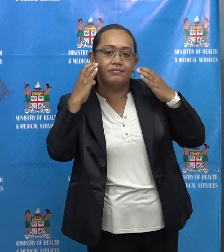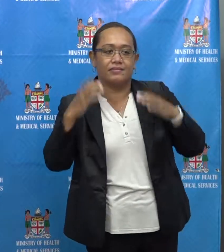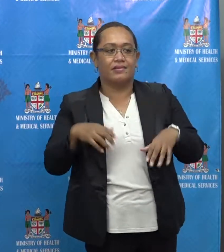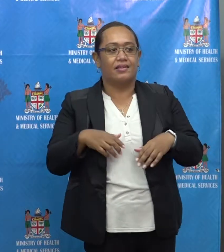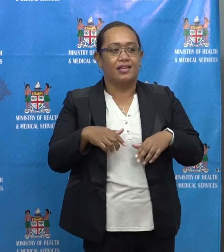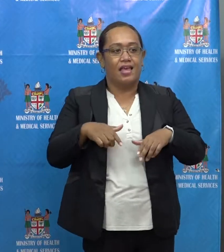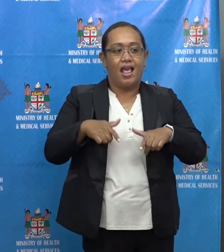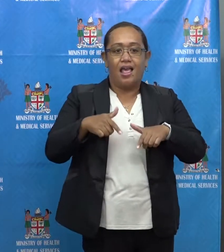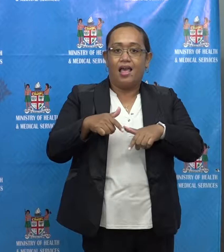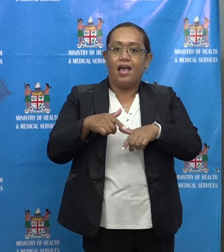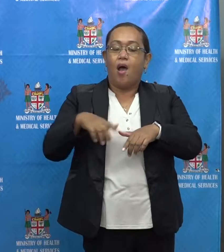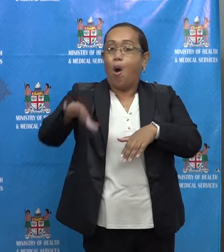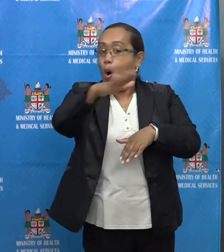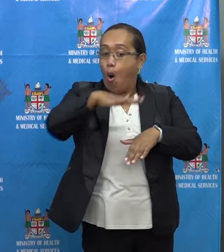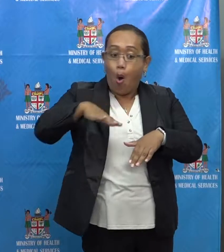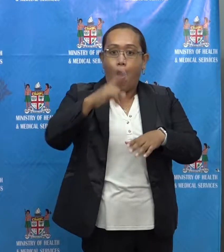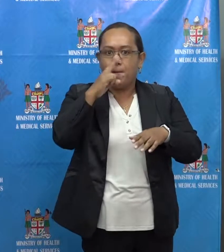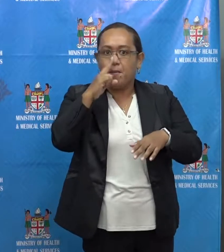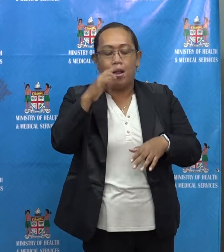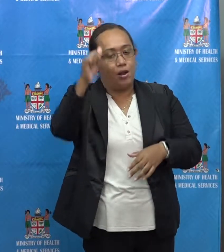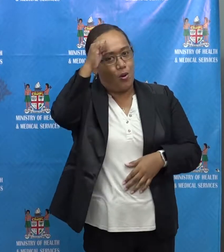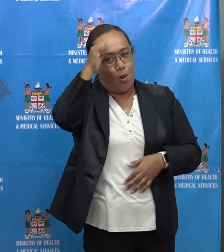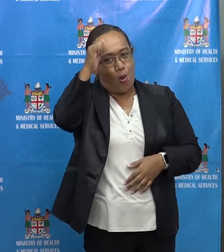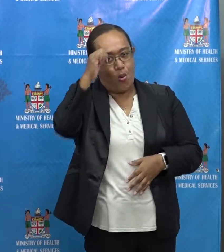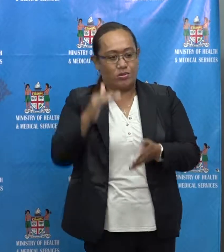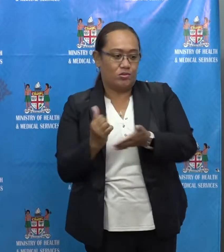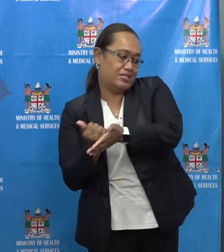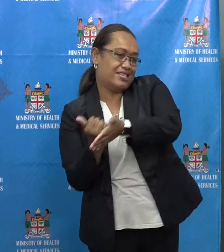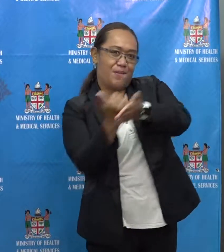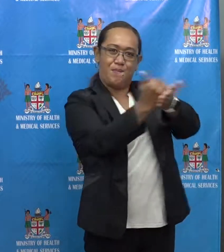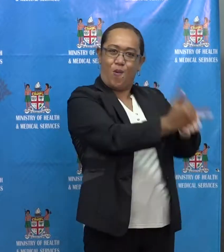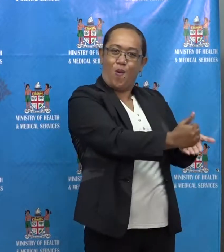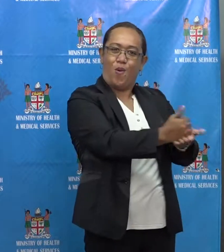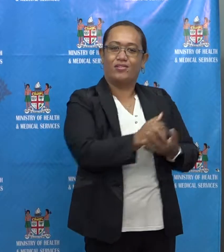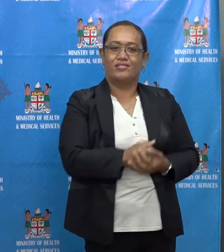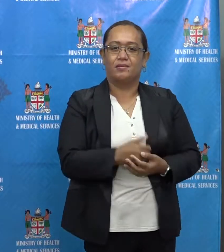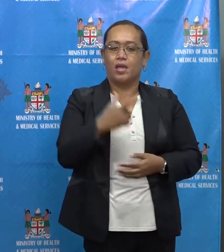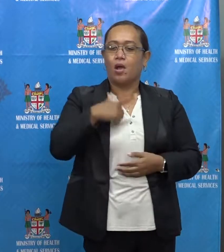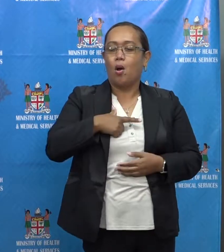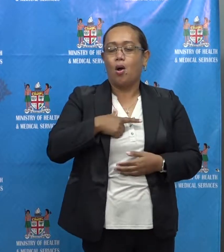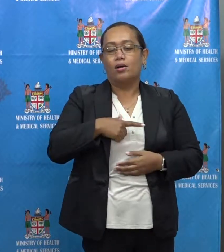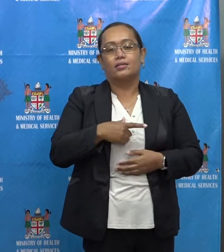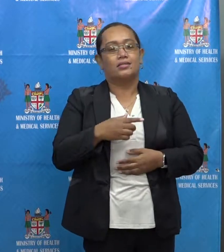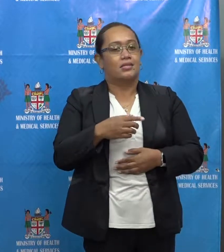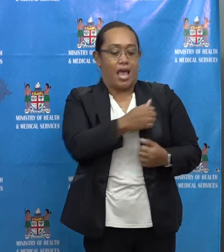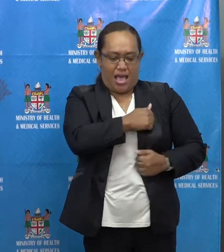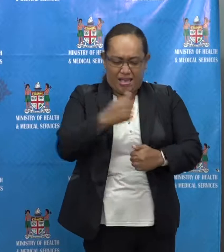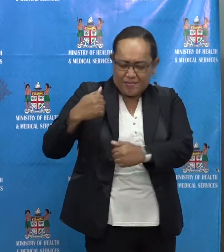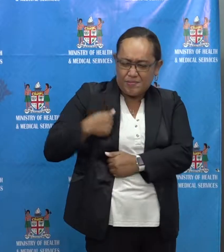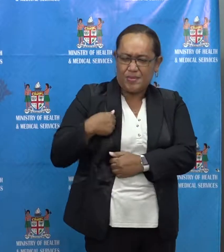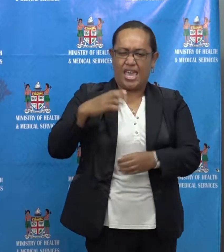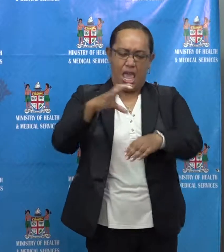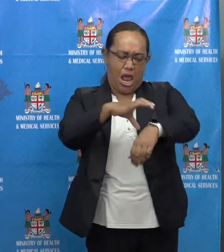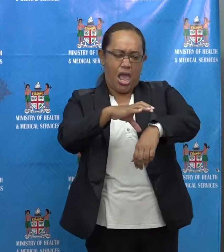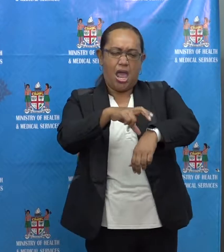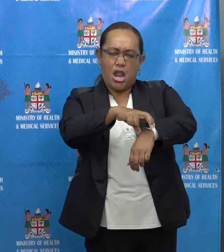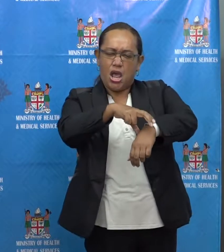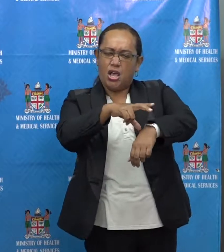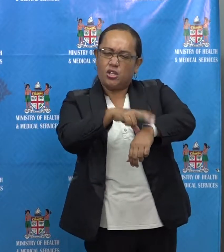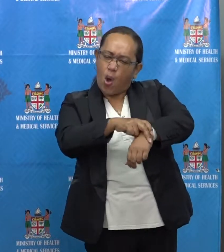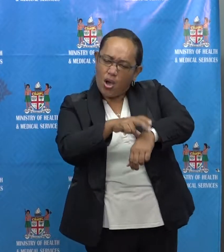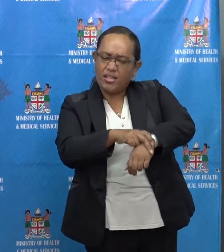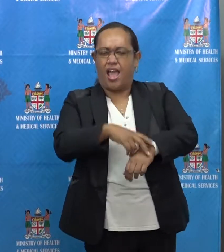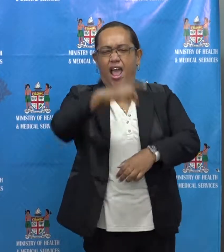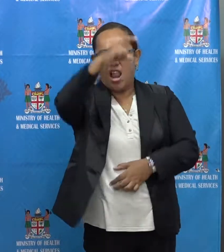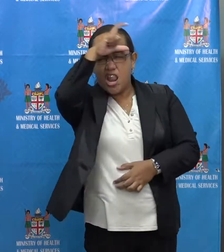members of our discipline forces all know that through the long days and sleepless nights, we are not alone in our work to